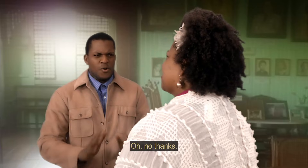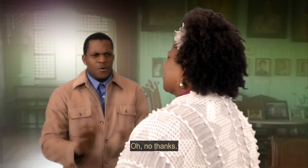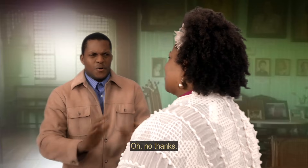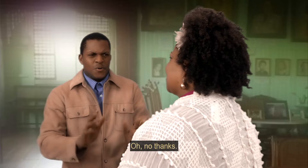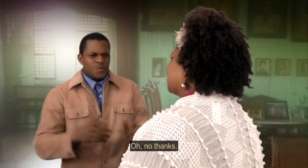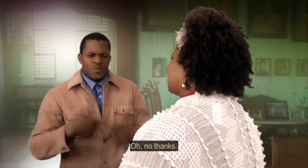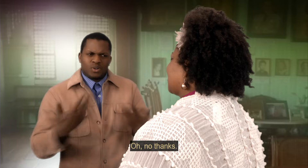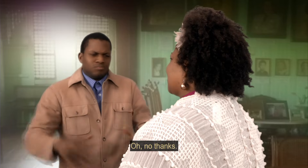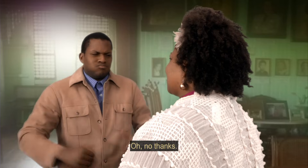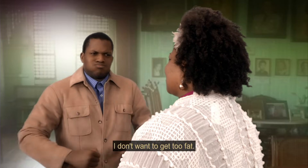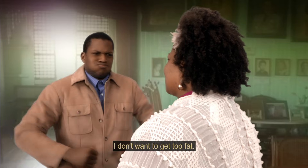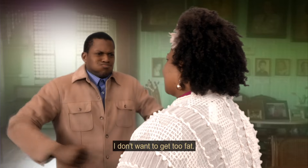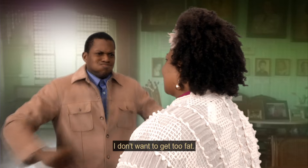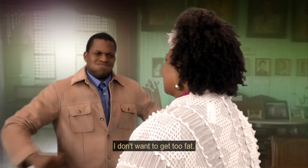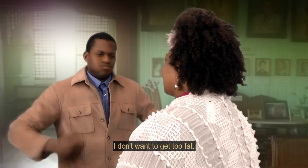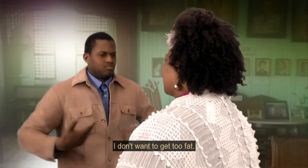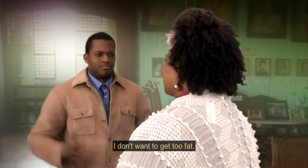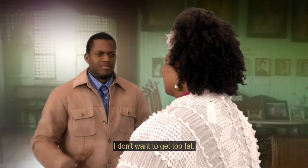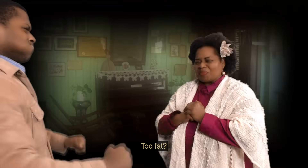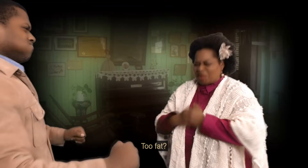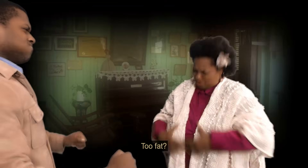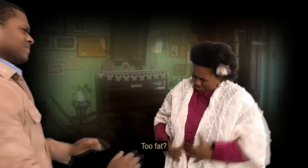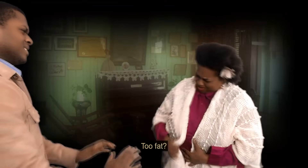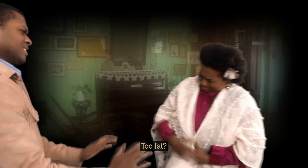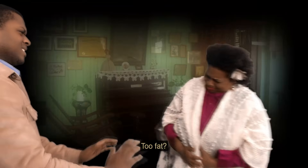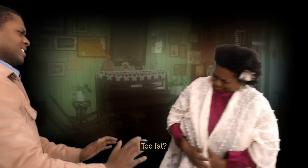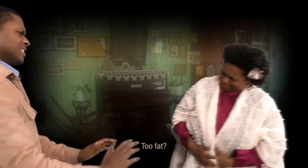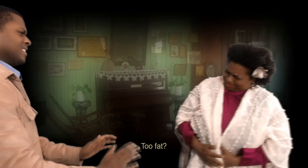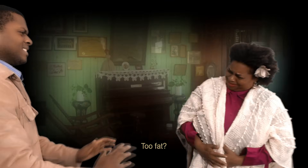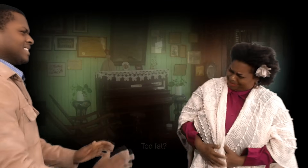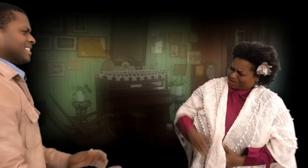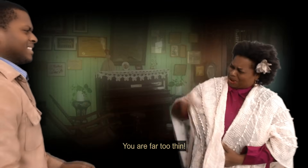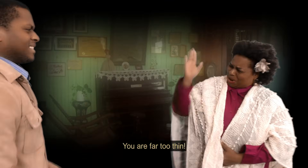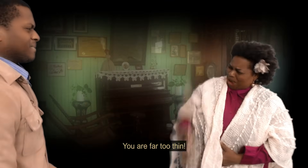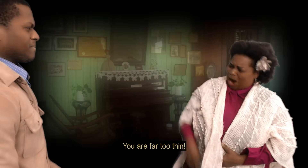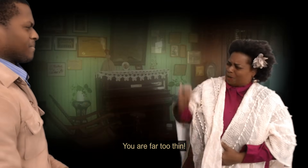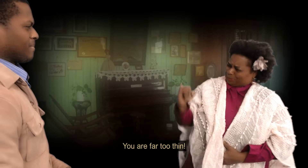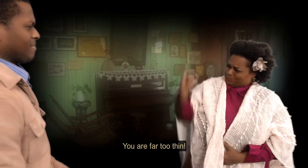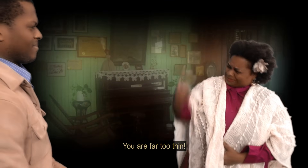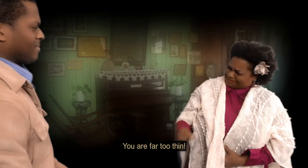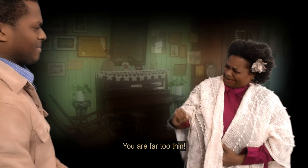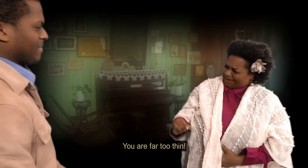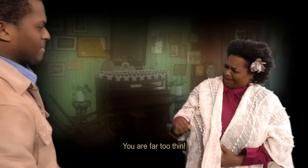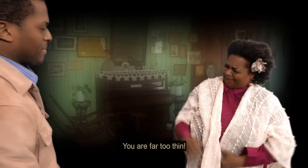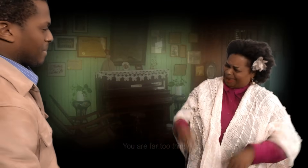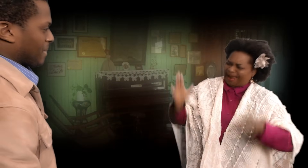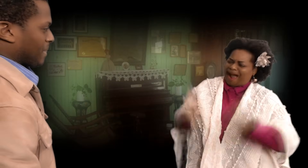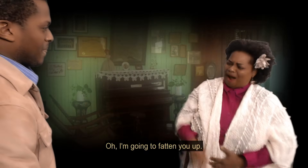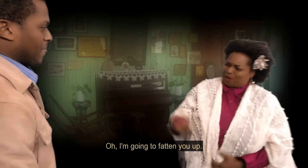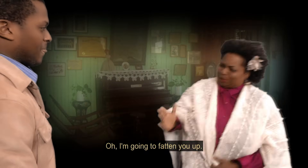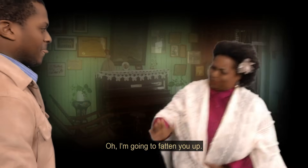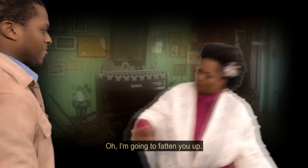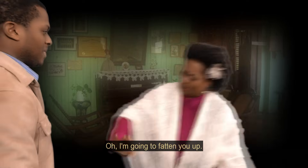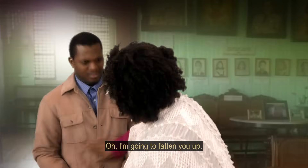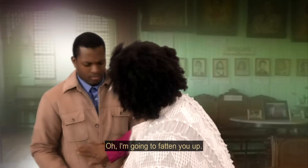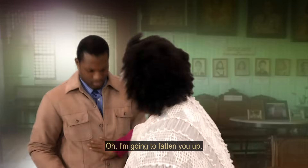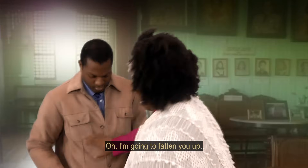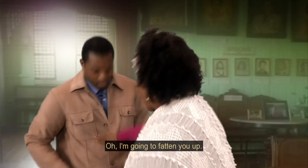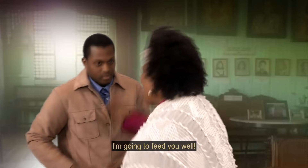Oh, no thanks. I don't want to get too fat. Too fat? You are far too thin. Oh, I'm gonna fatten you up. I'm gonna